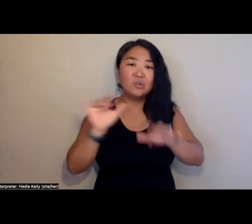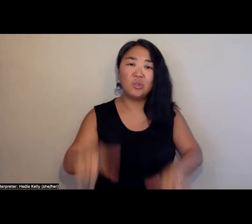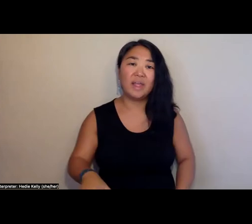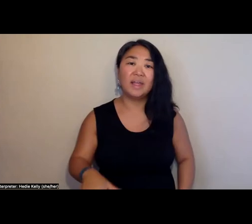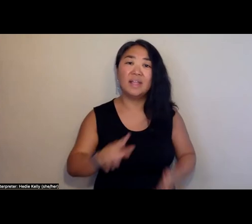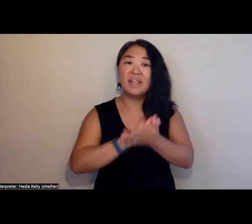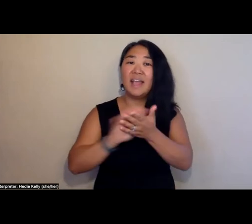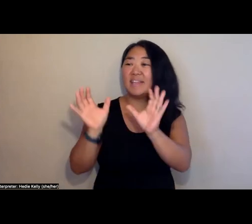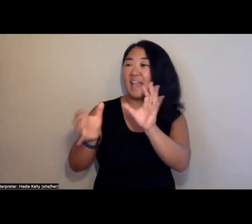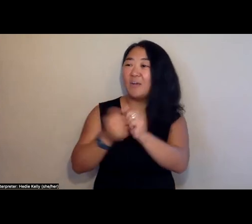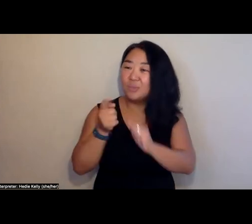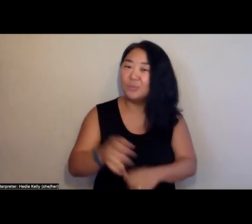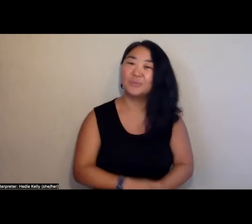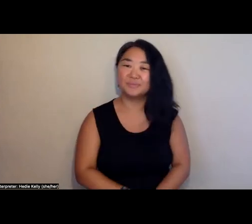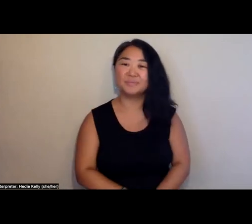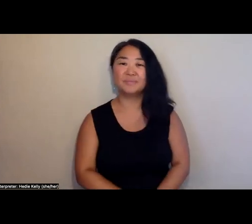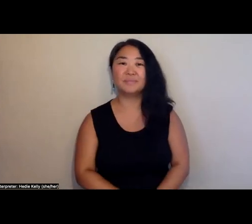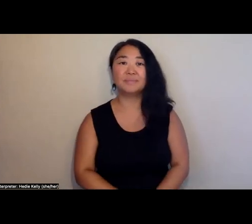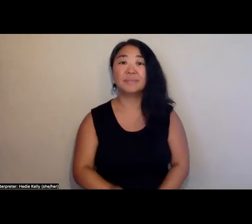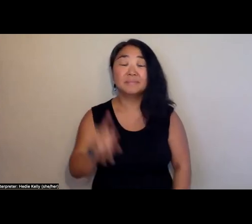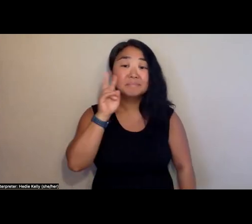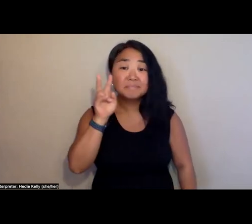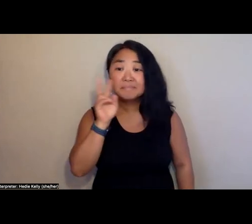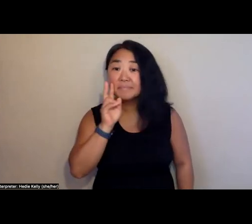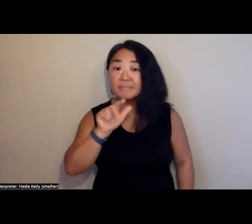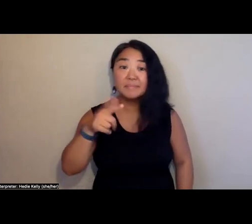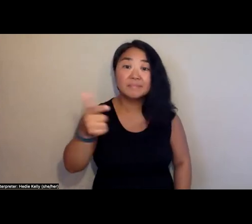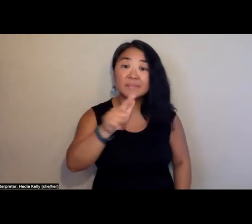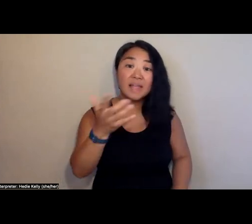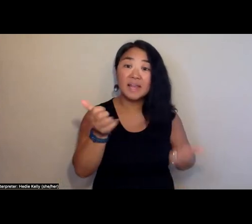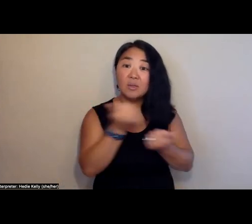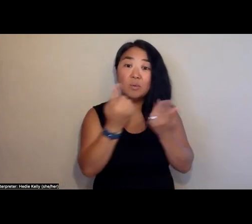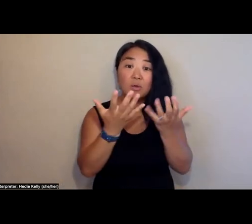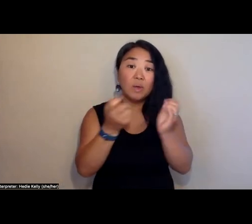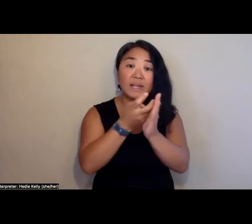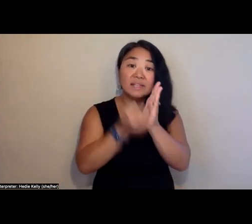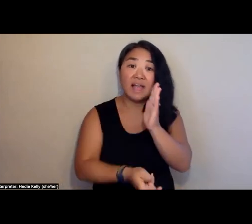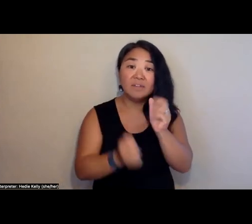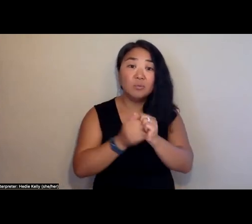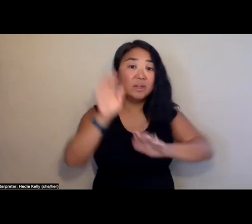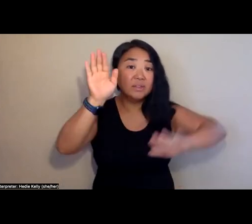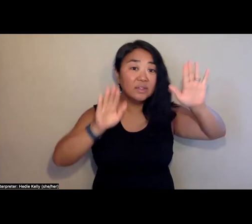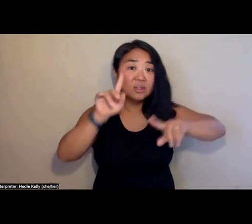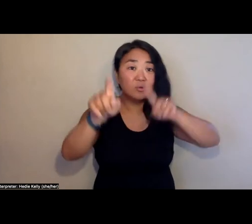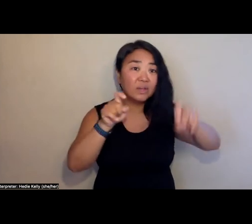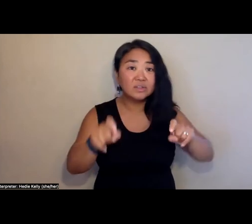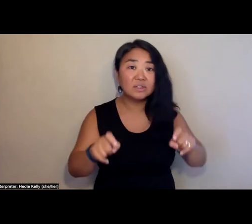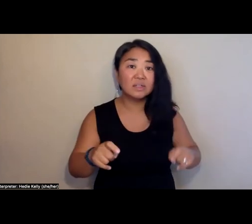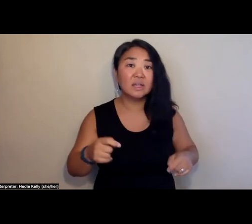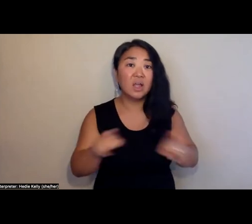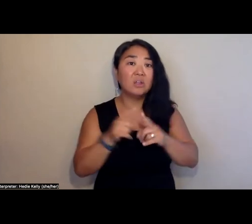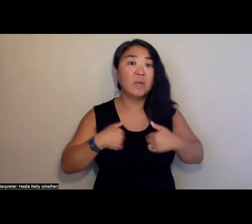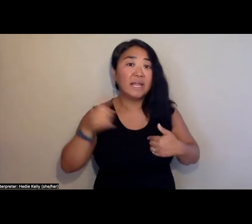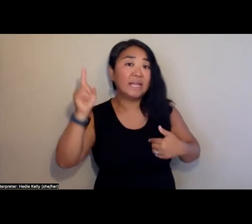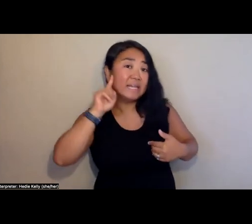So let's see, does anyone have anything they want to dive into? Any questions out there, anything that came up? I also want to hear about what happened in your breakout